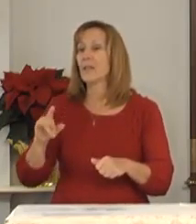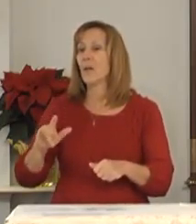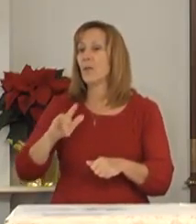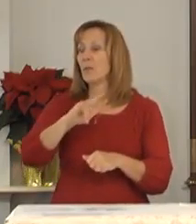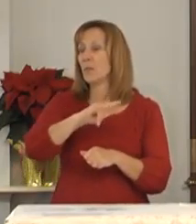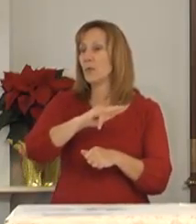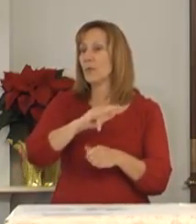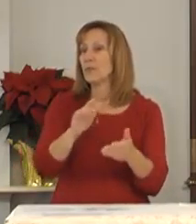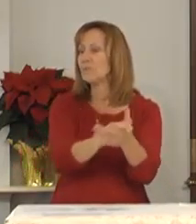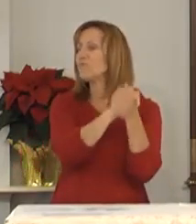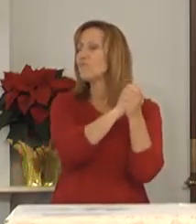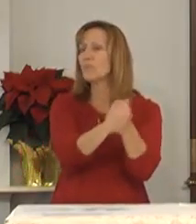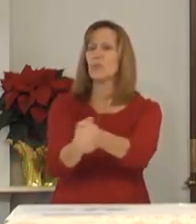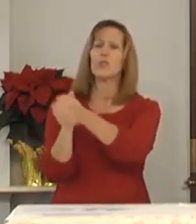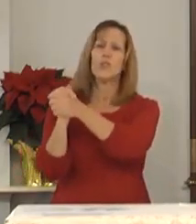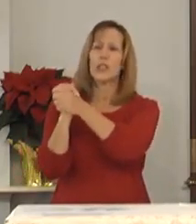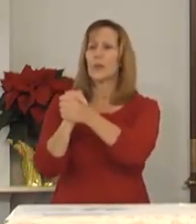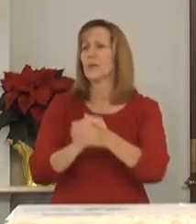board cheered.